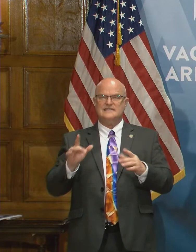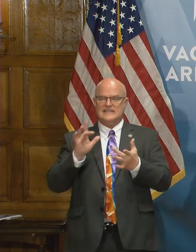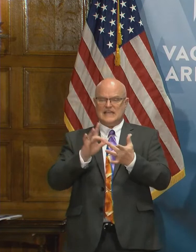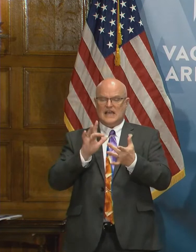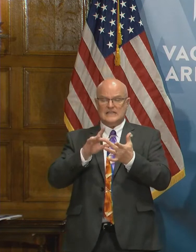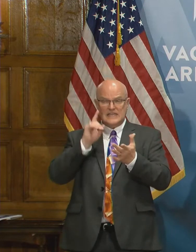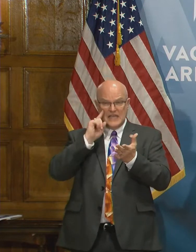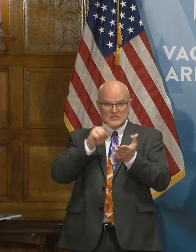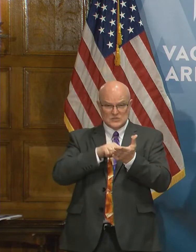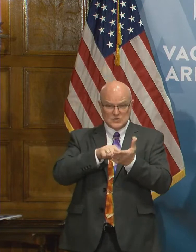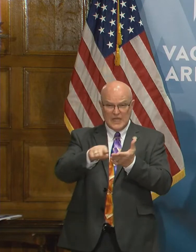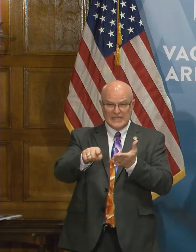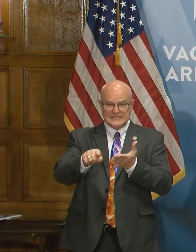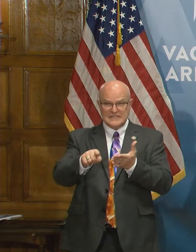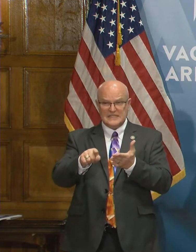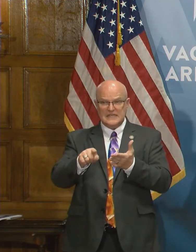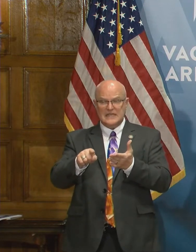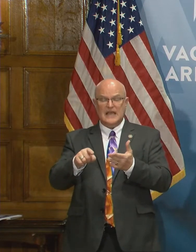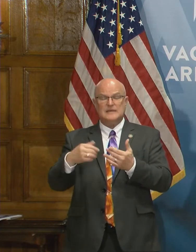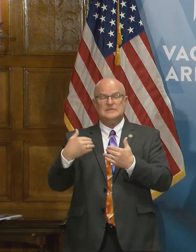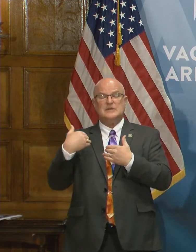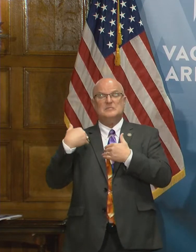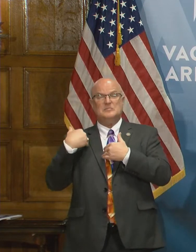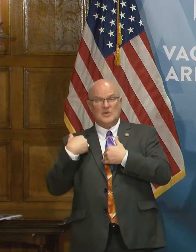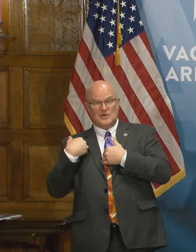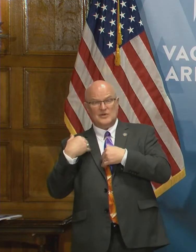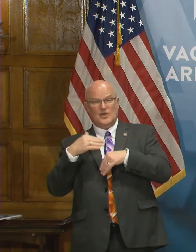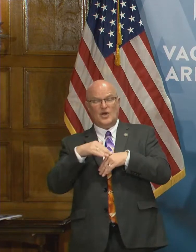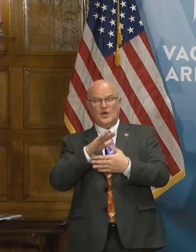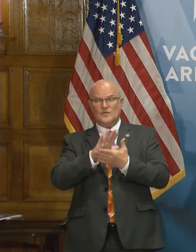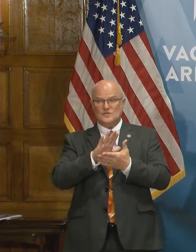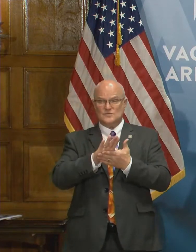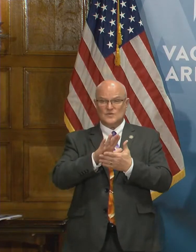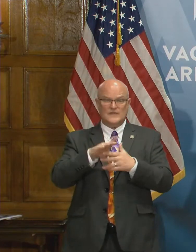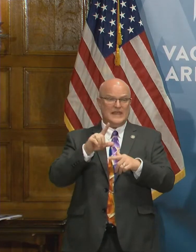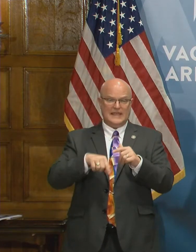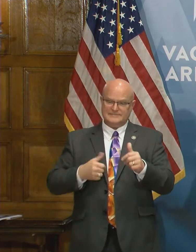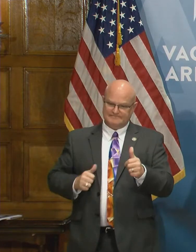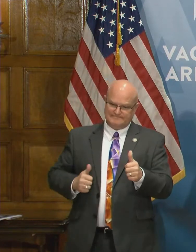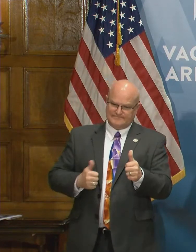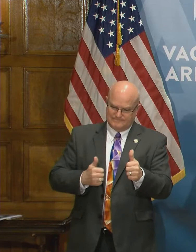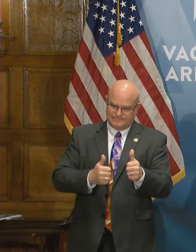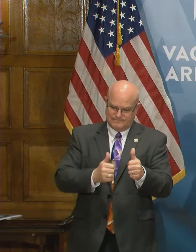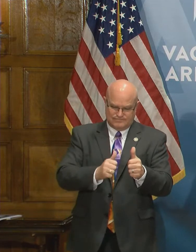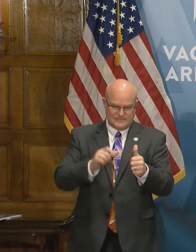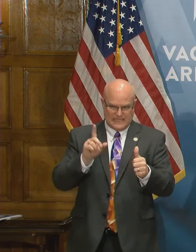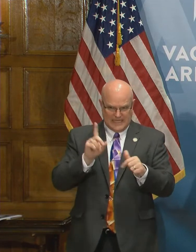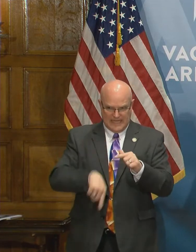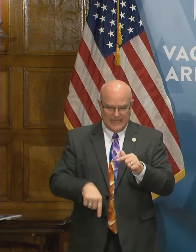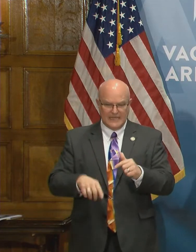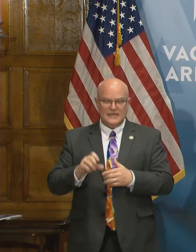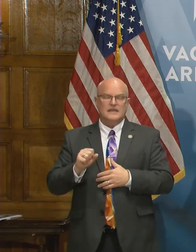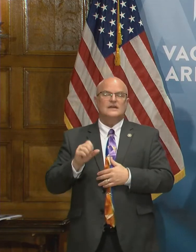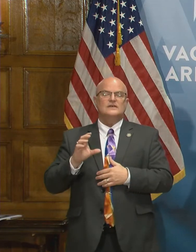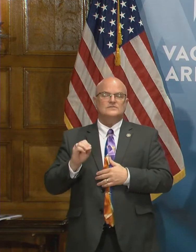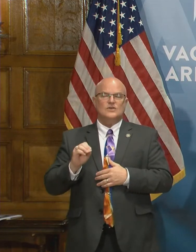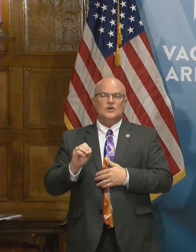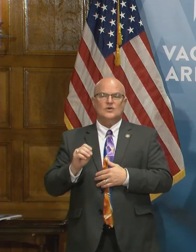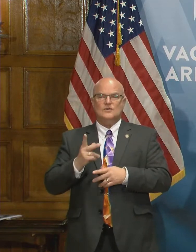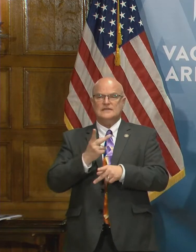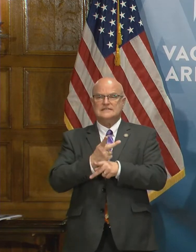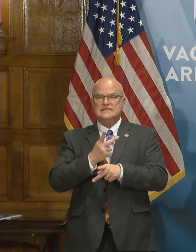contact tracing has been such a burden on our schools. They can't keep up with them, and so it's